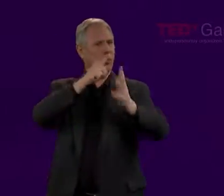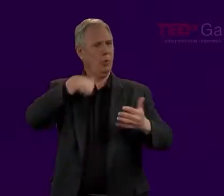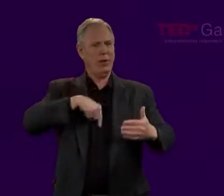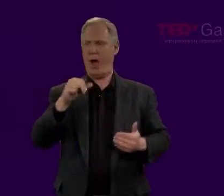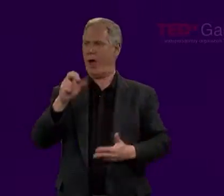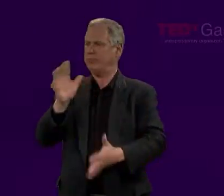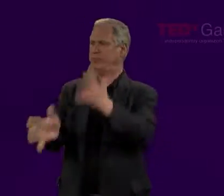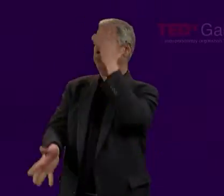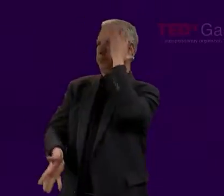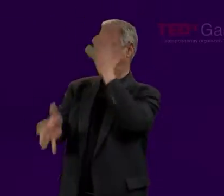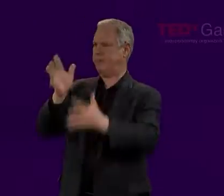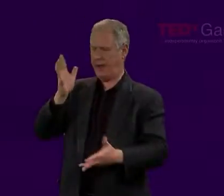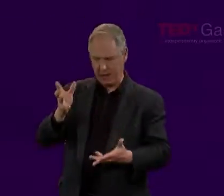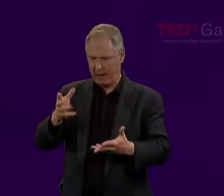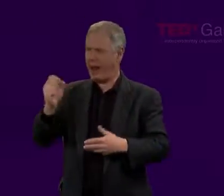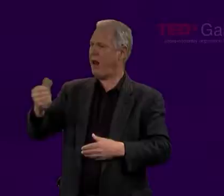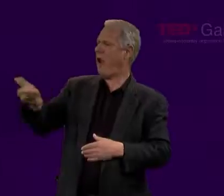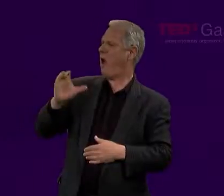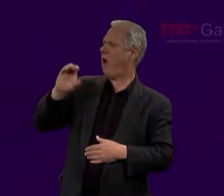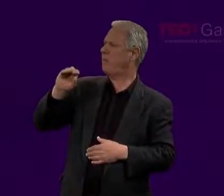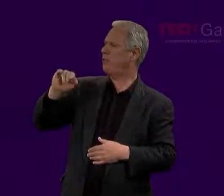We can make that happen.